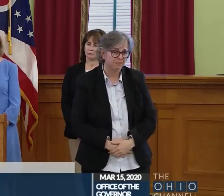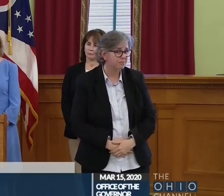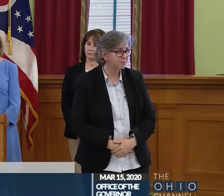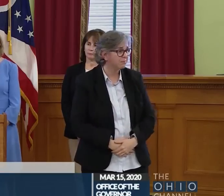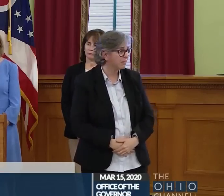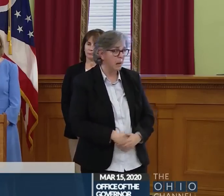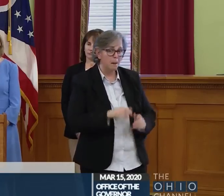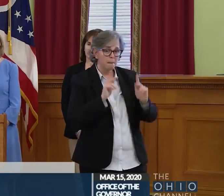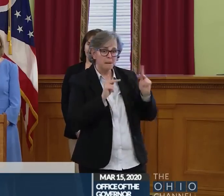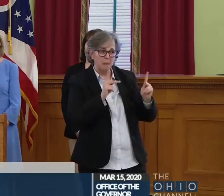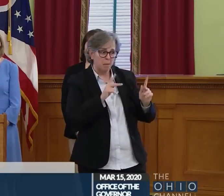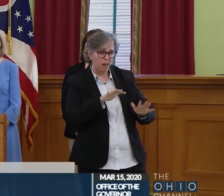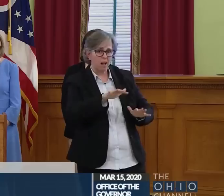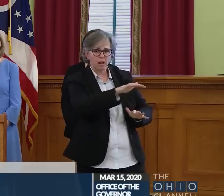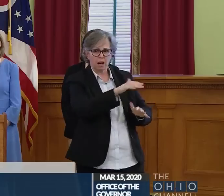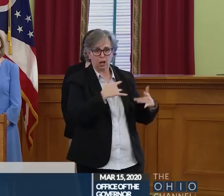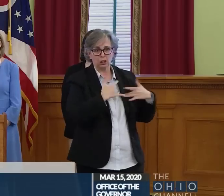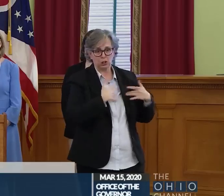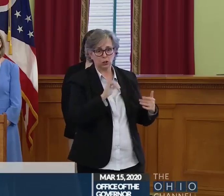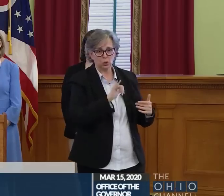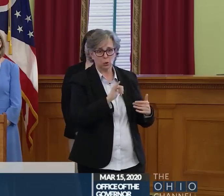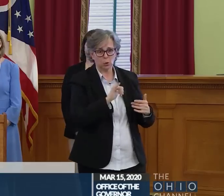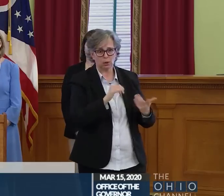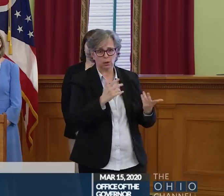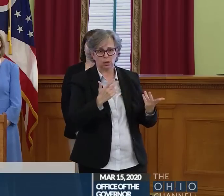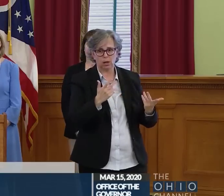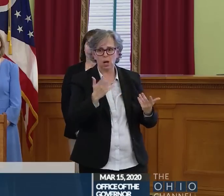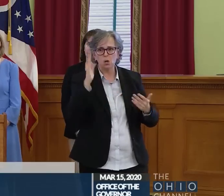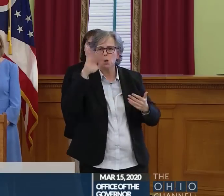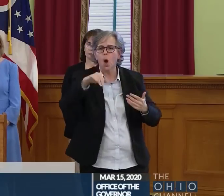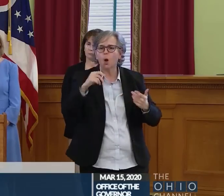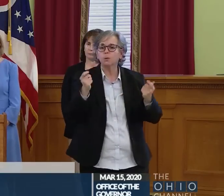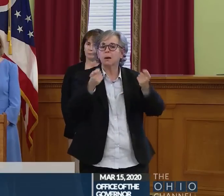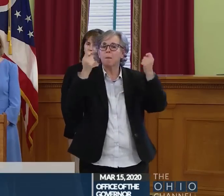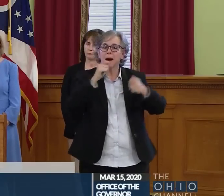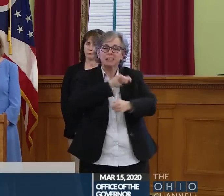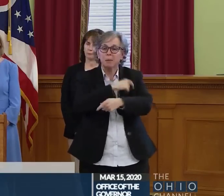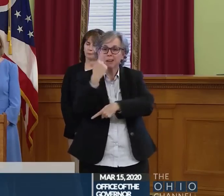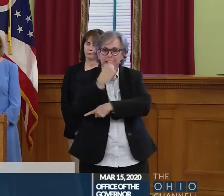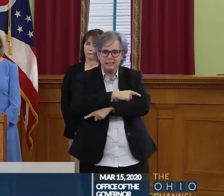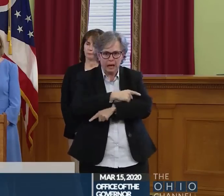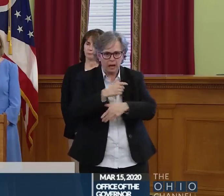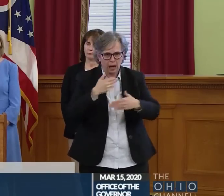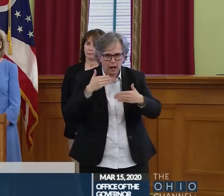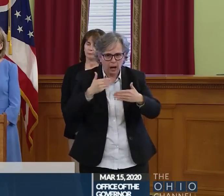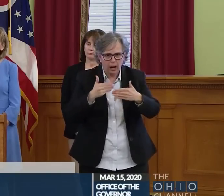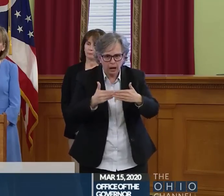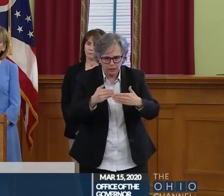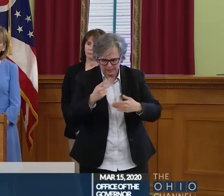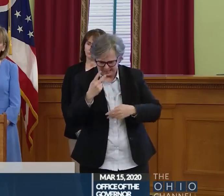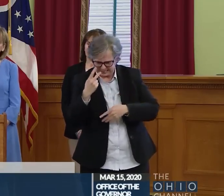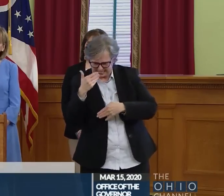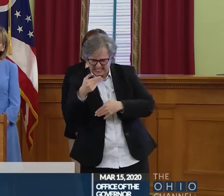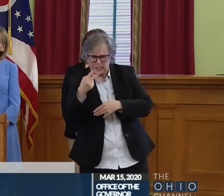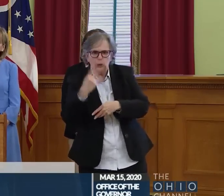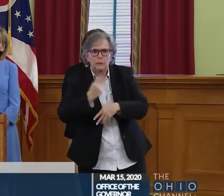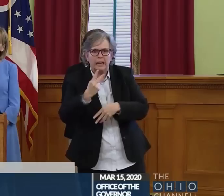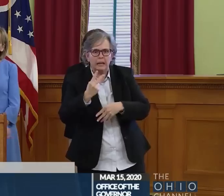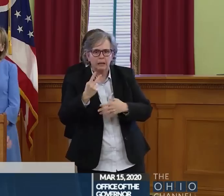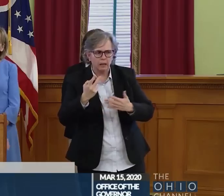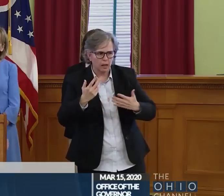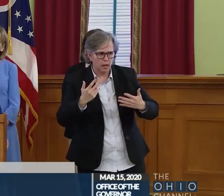St. Patrick's Day, is coming up. And we're 2 days away from St. Patrick's Day. St. Patrick's